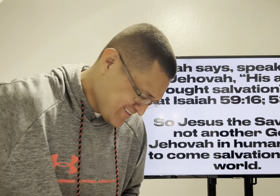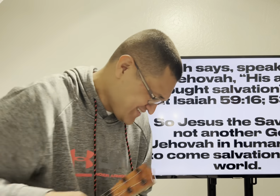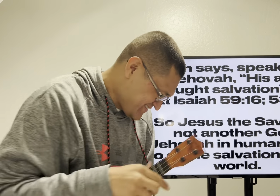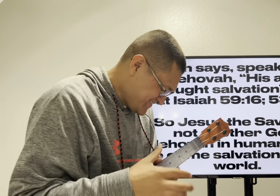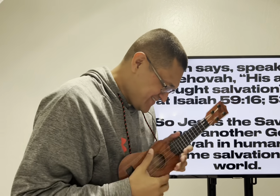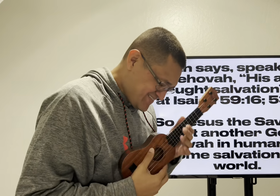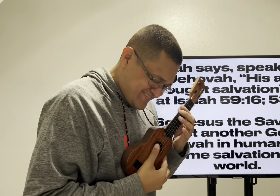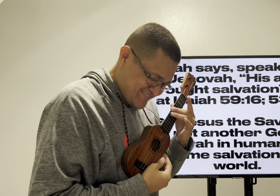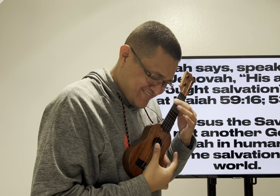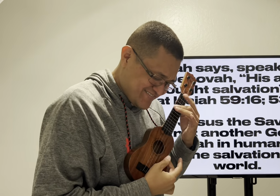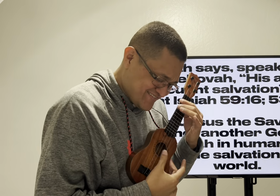Praise God.